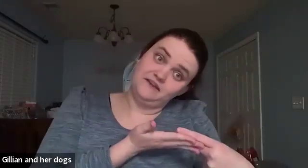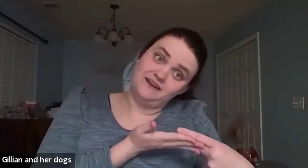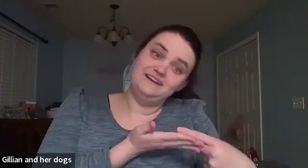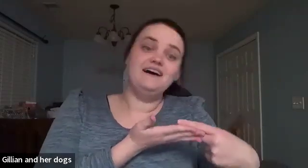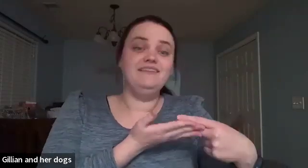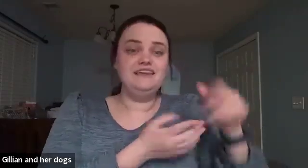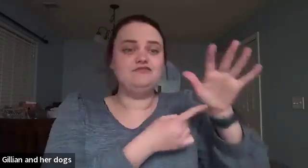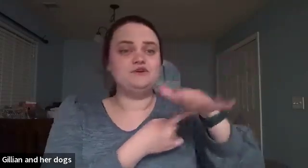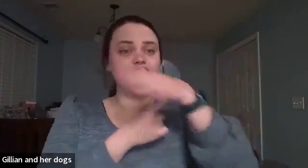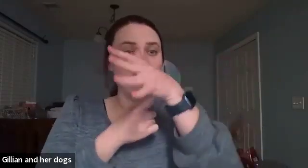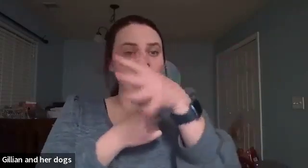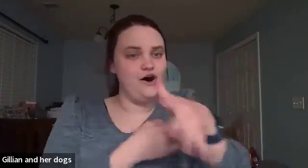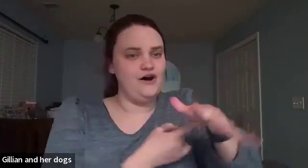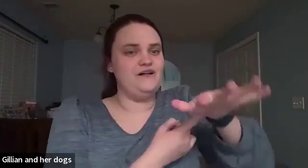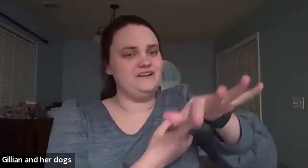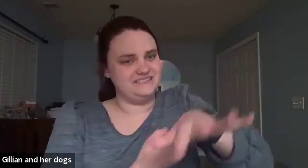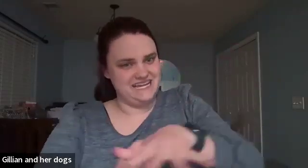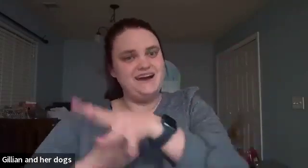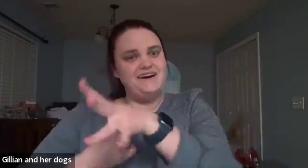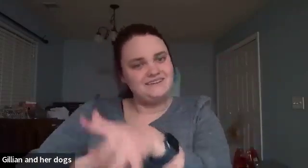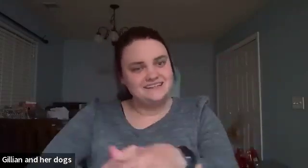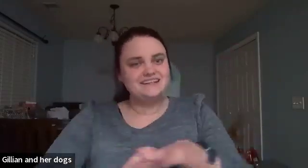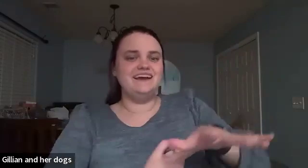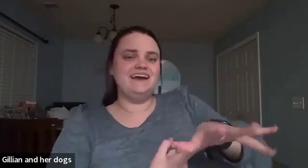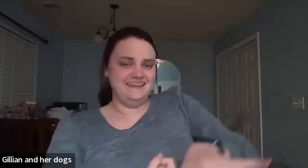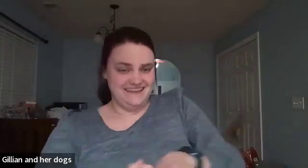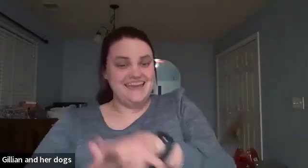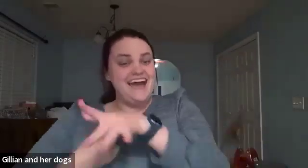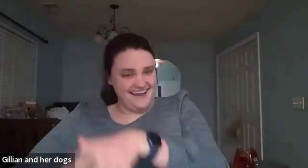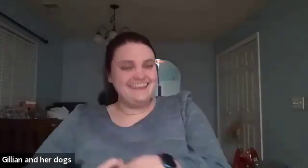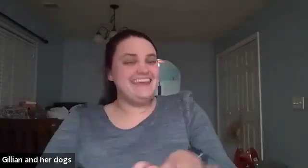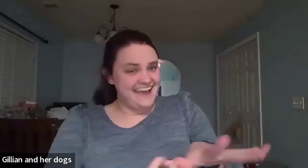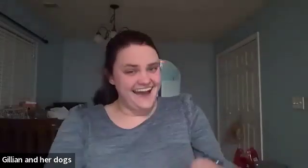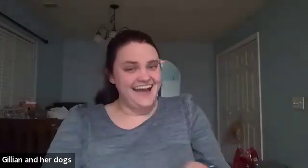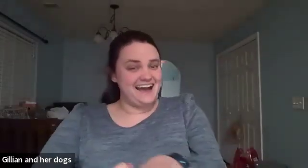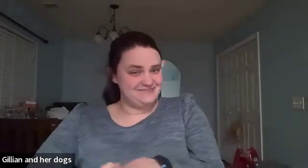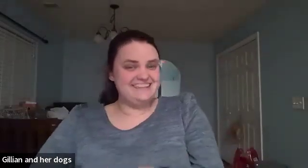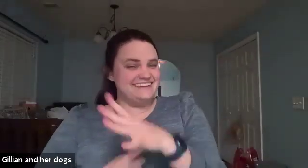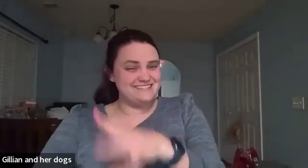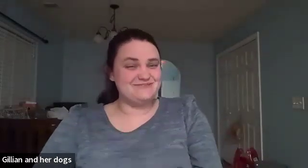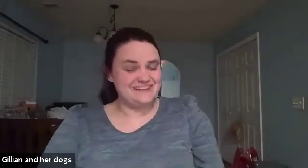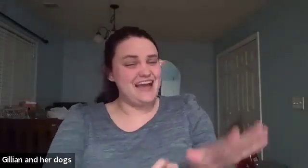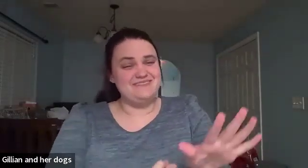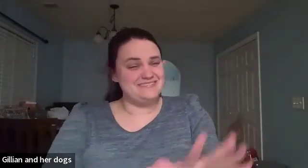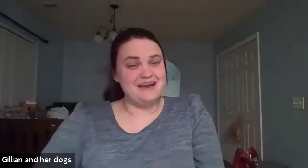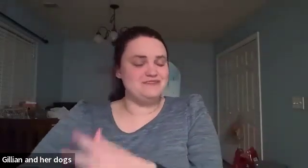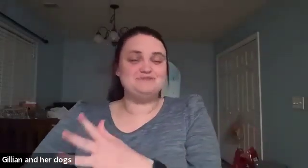like that. A leaf would fall down. Yeah, yeah. I'm telling you, it's really this is